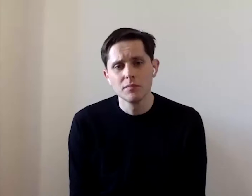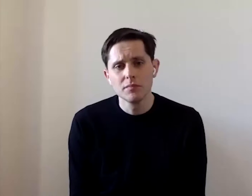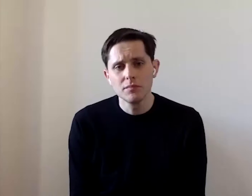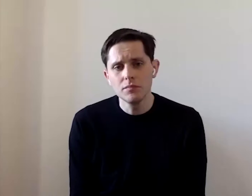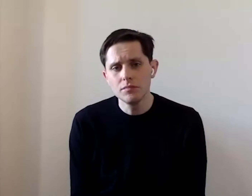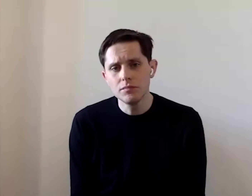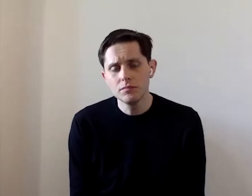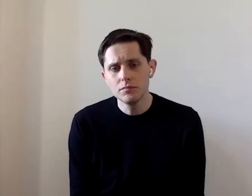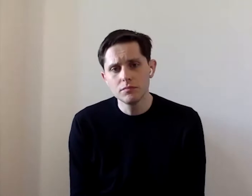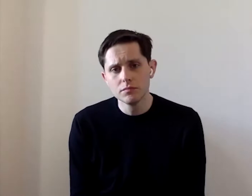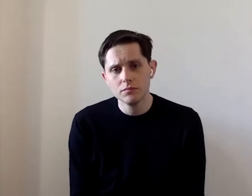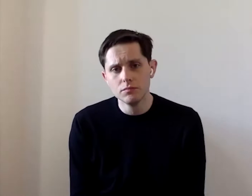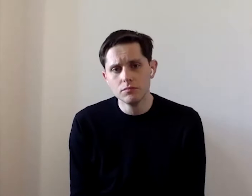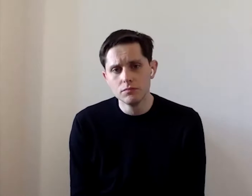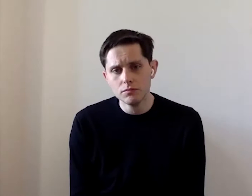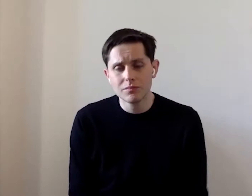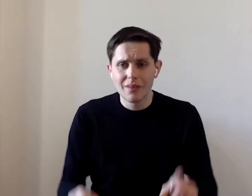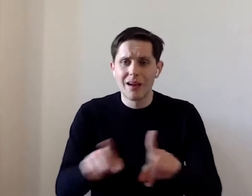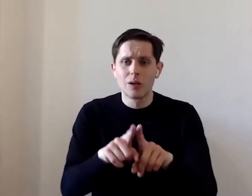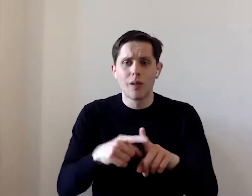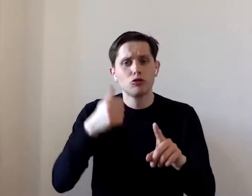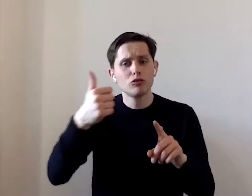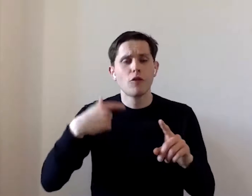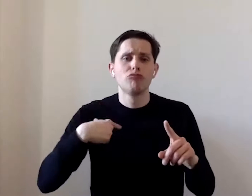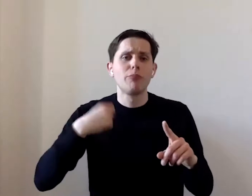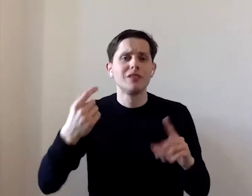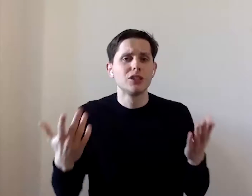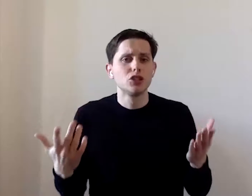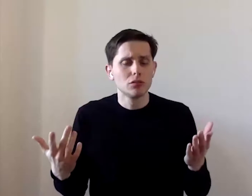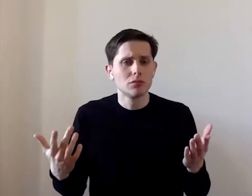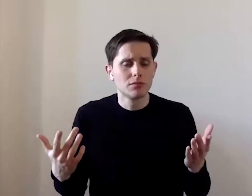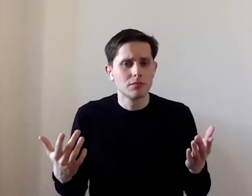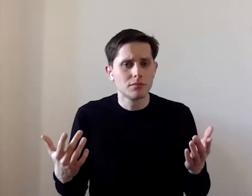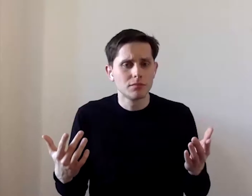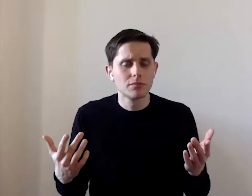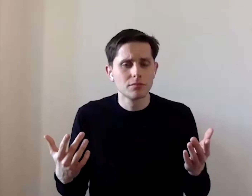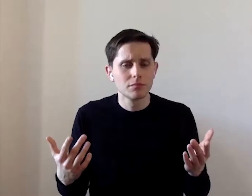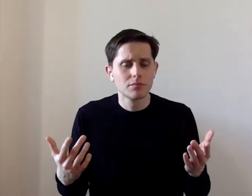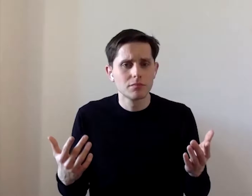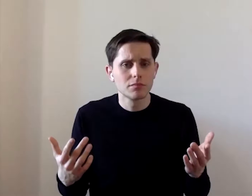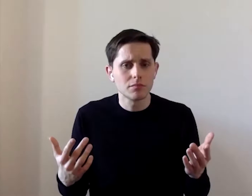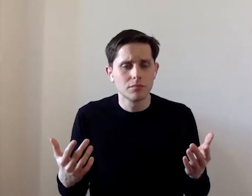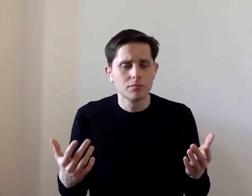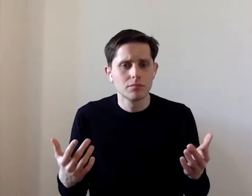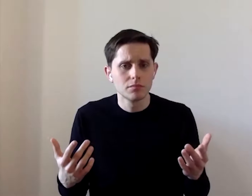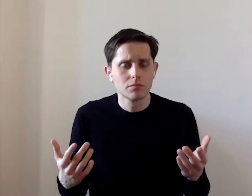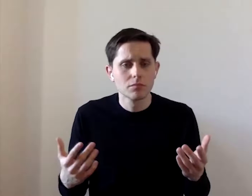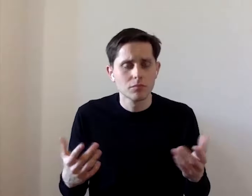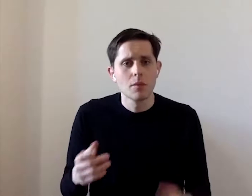understanding of that, would be so valuable, and also does a lot for that representation. Because I think if we're talking